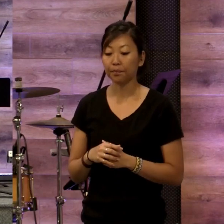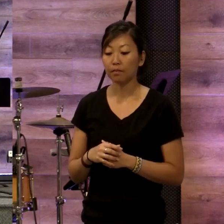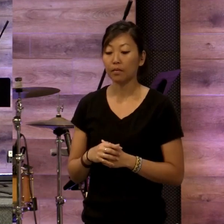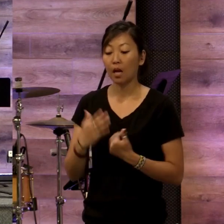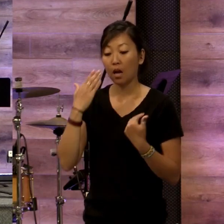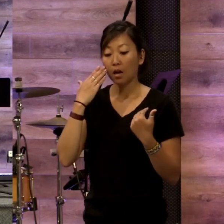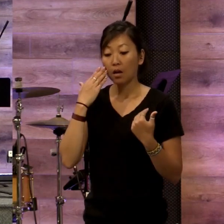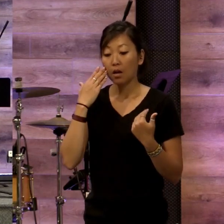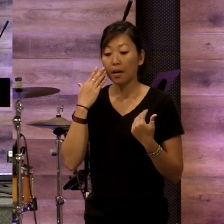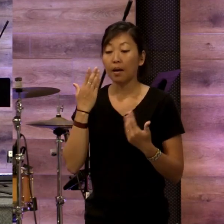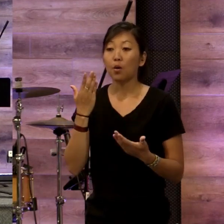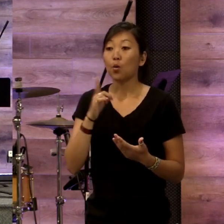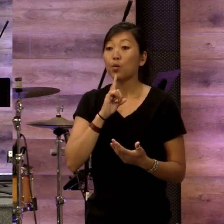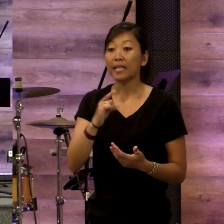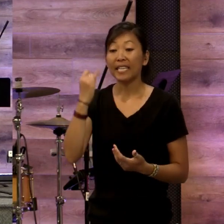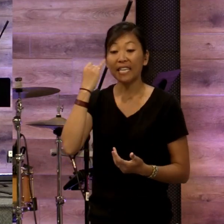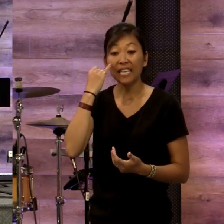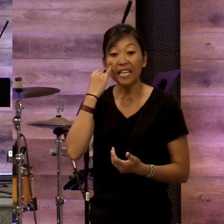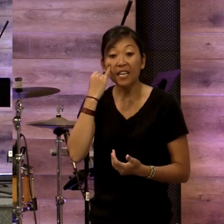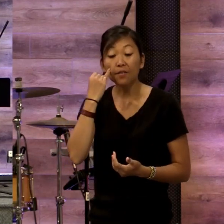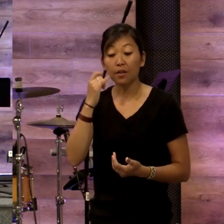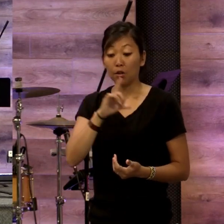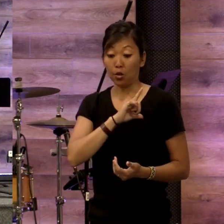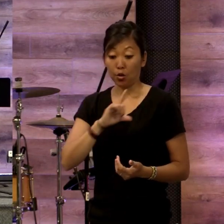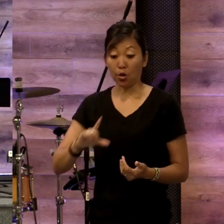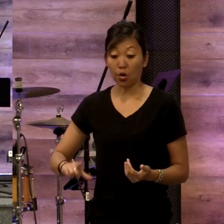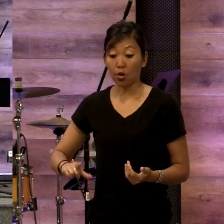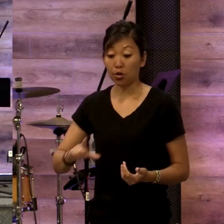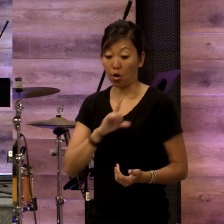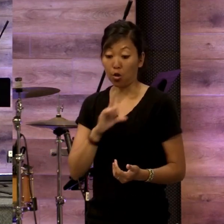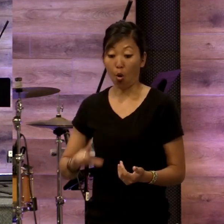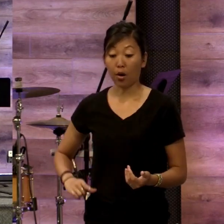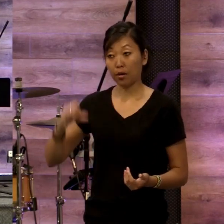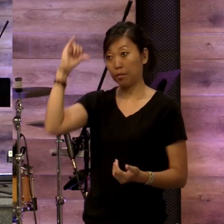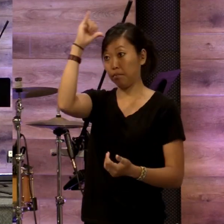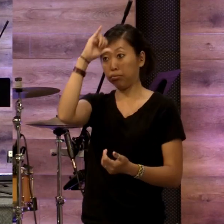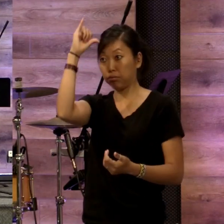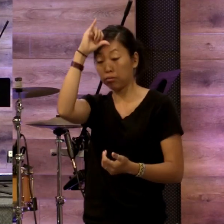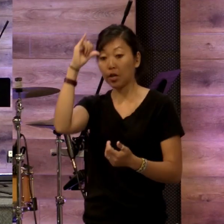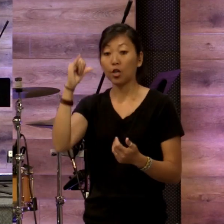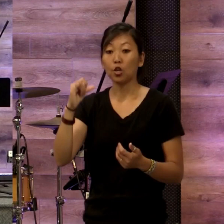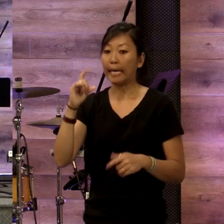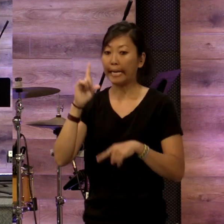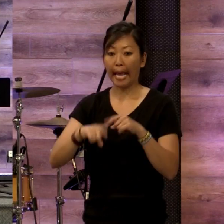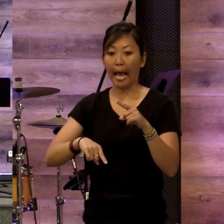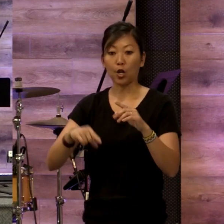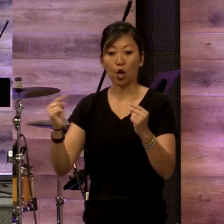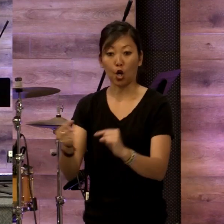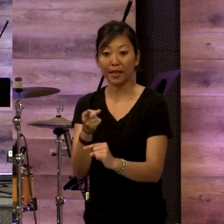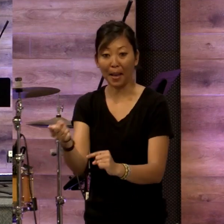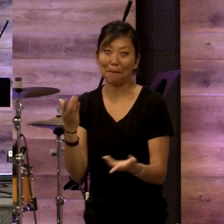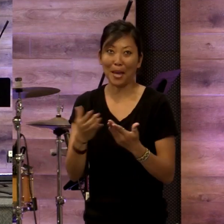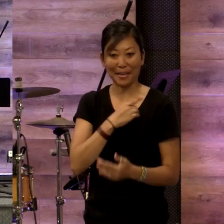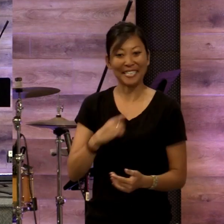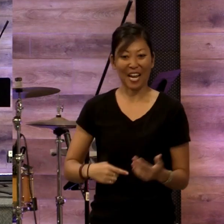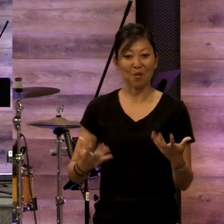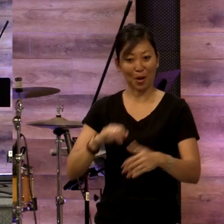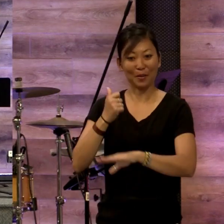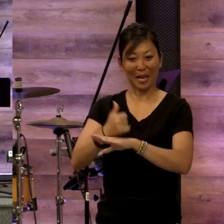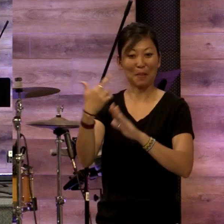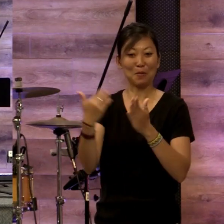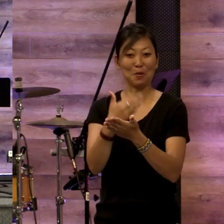of don't raise your hand against the Lord's anointed. I mean, you could see that might be a self-serving motive later on in his life. Or simply,